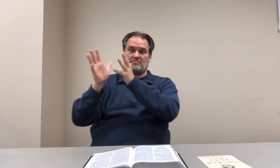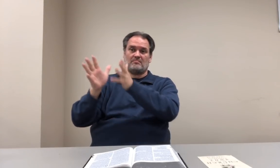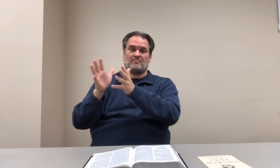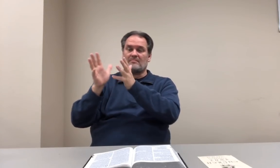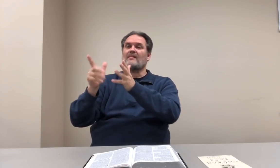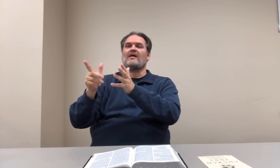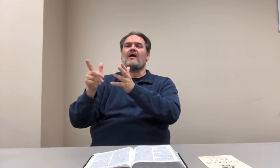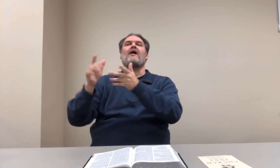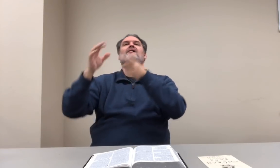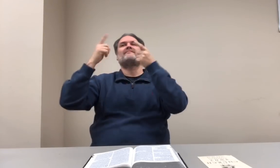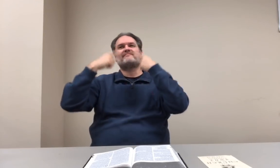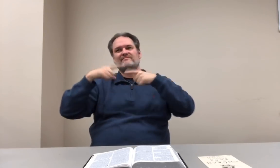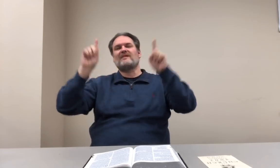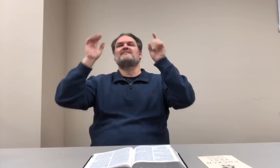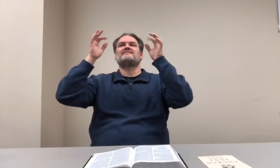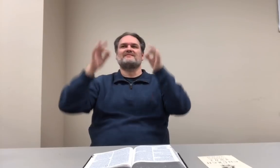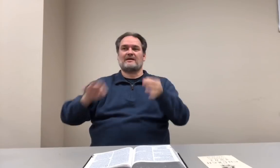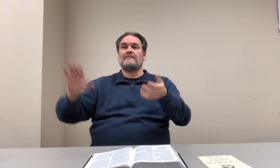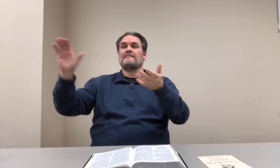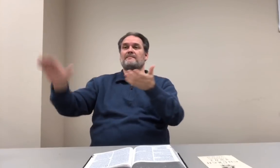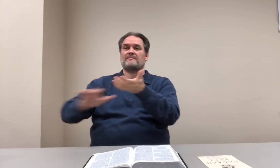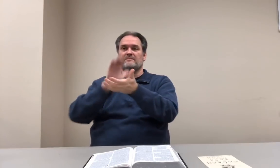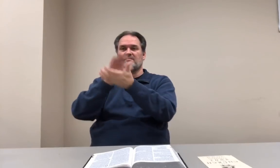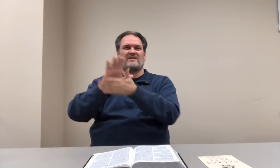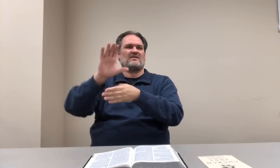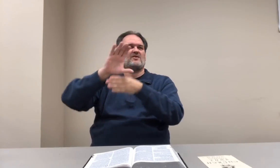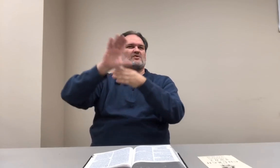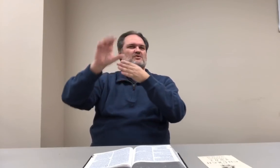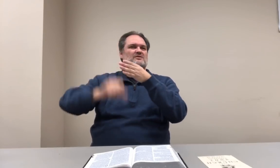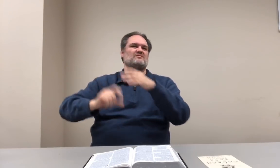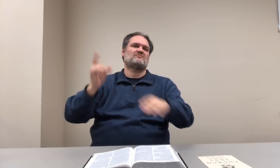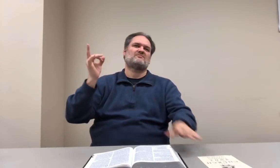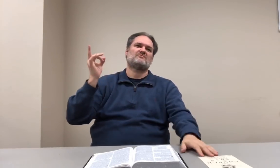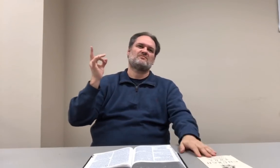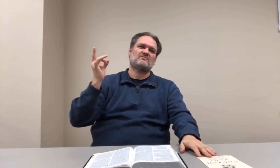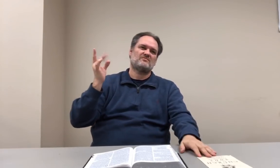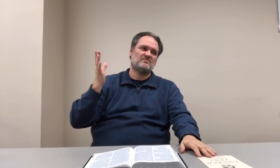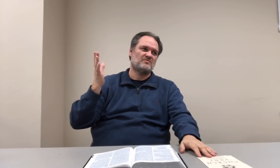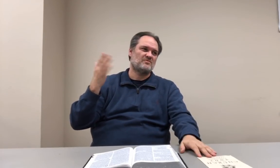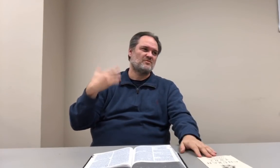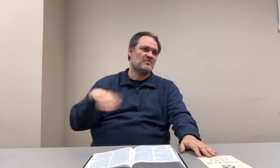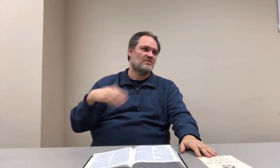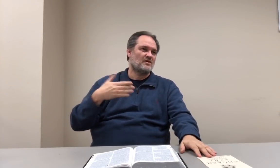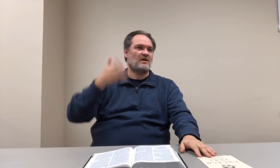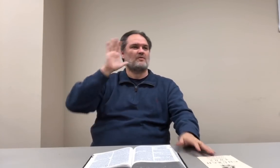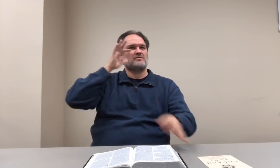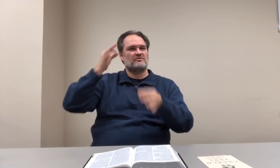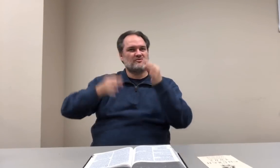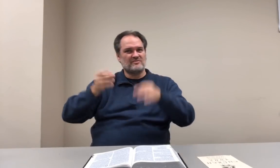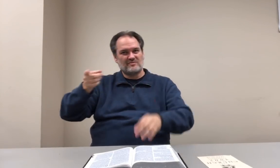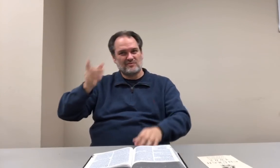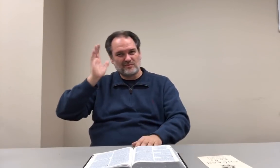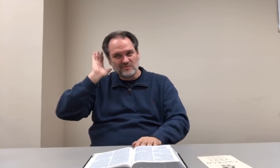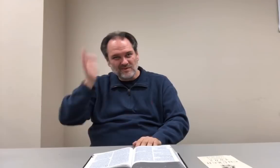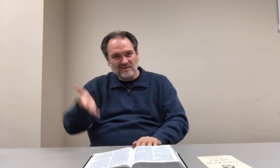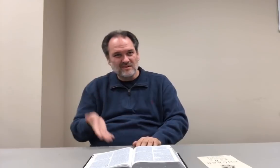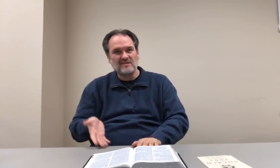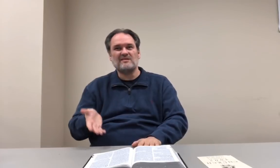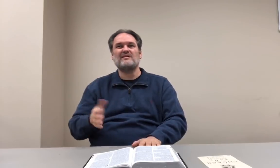an awesome position because you're members of a church that strives to be biblically consistent. But a lot of people don't think about any of these things.